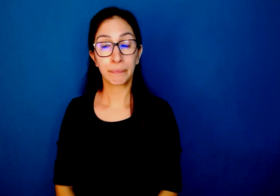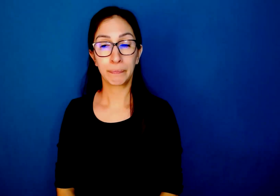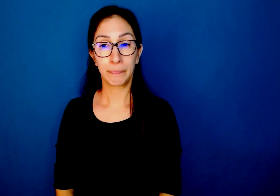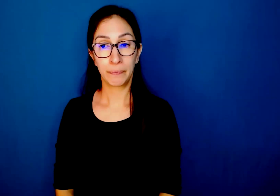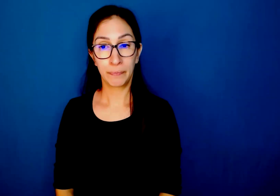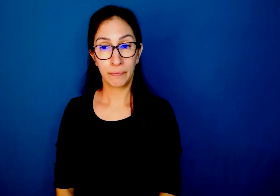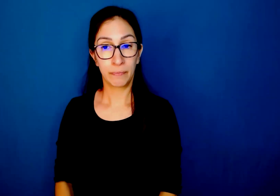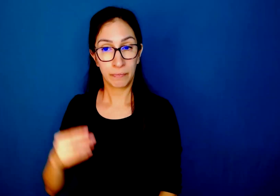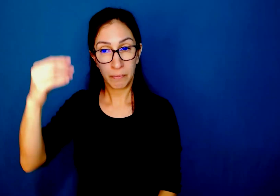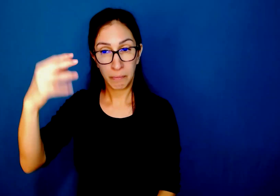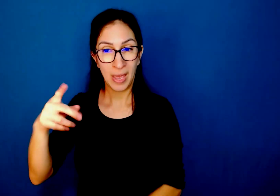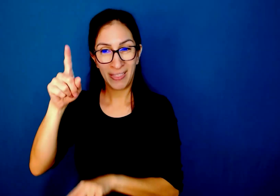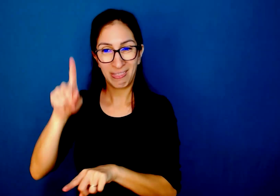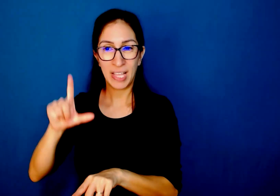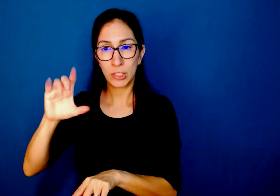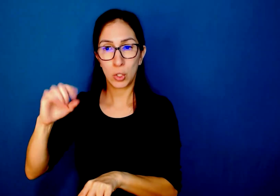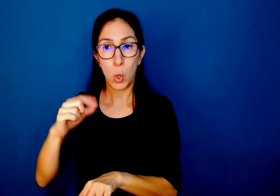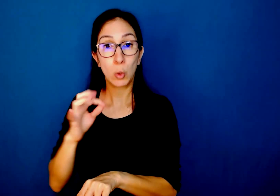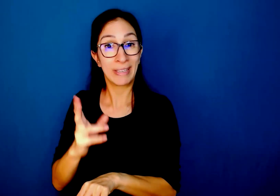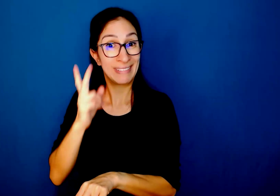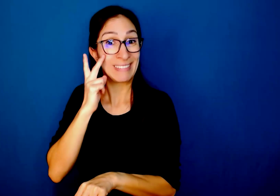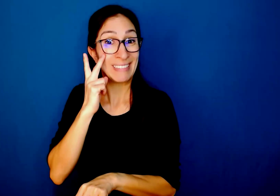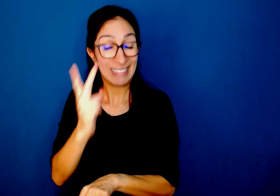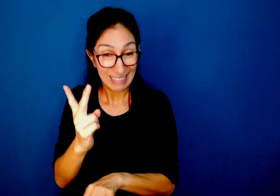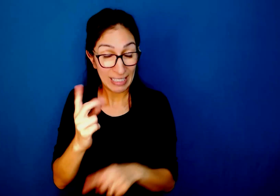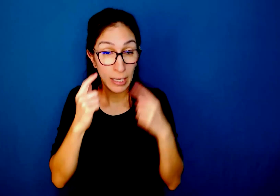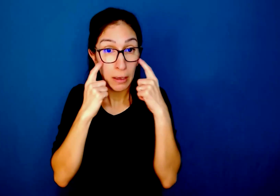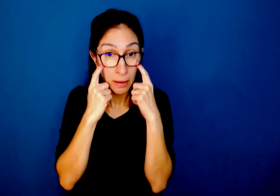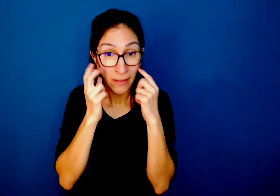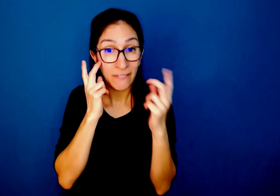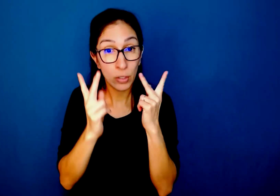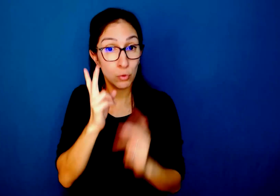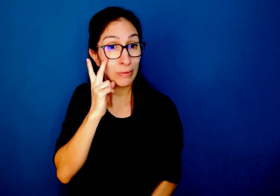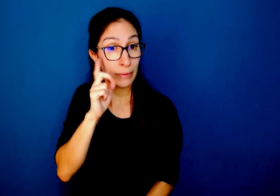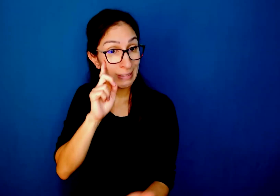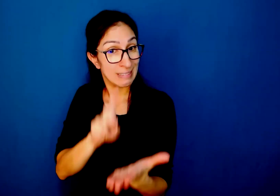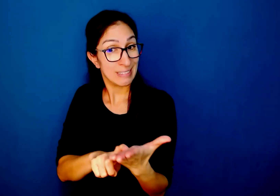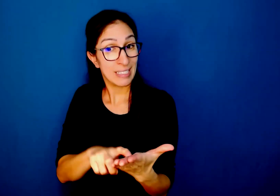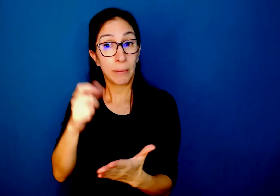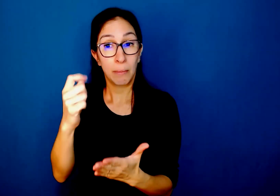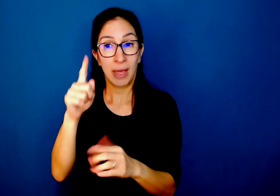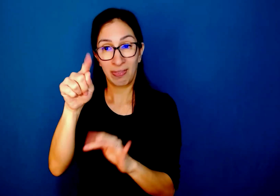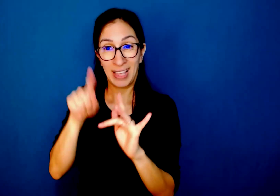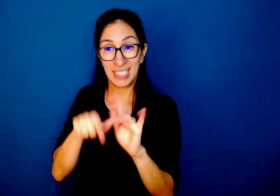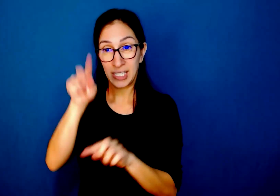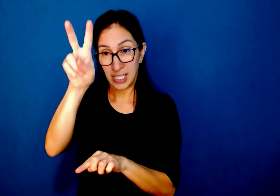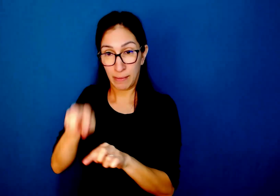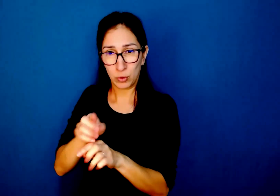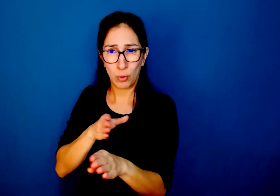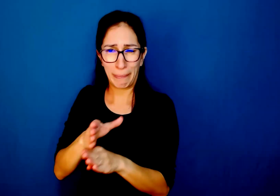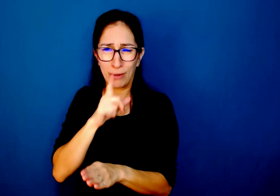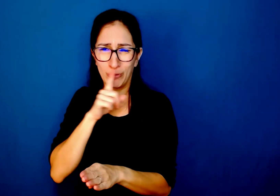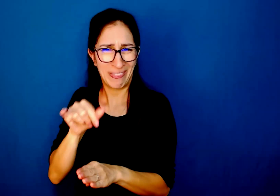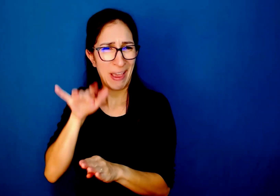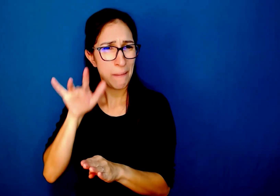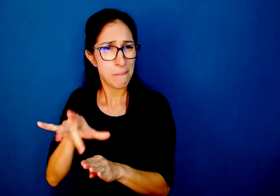the logo, which you actually see visually, but here Skip to main content, same page link. is the skip to main, which is beneficial for everyone,